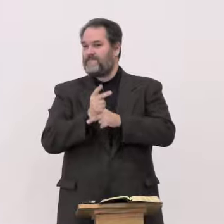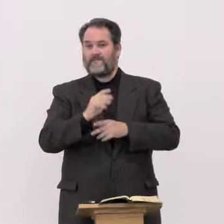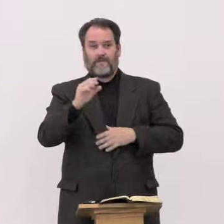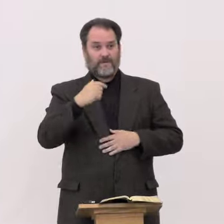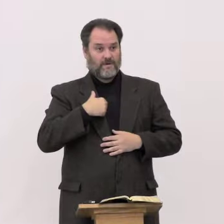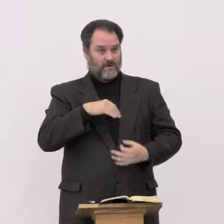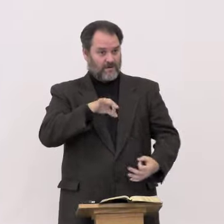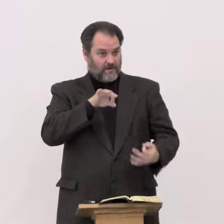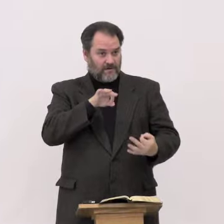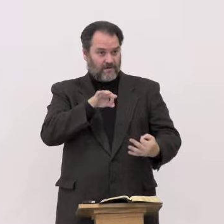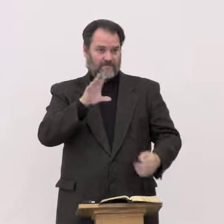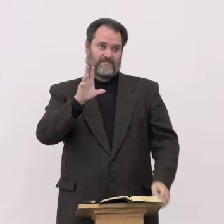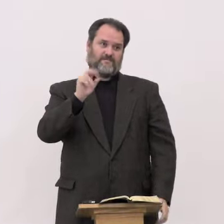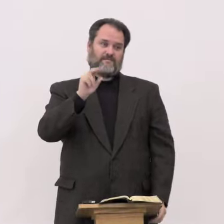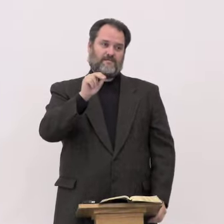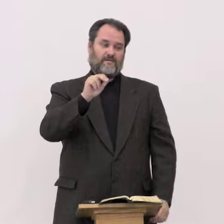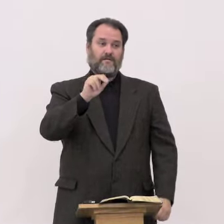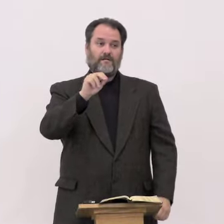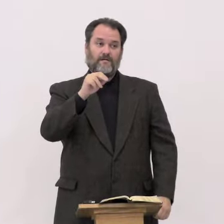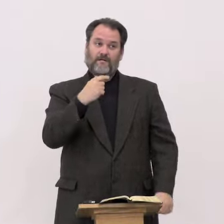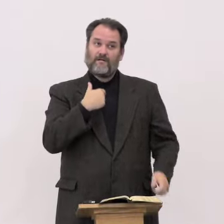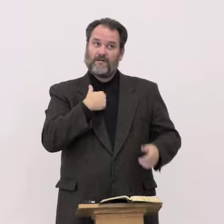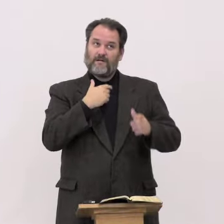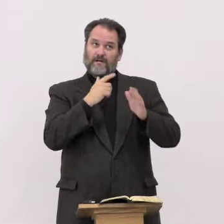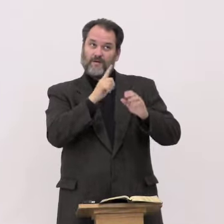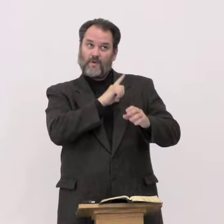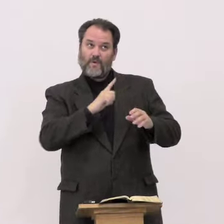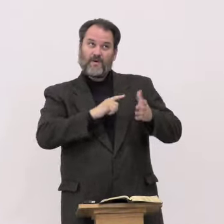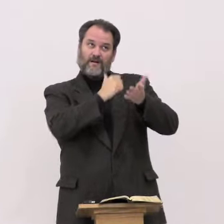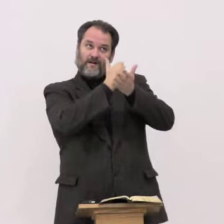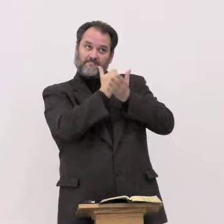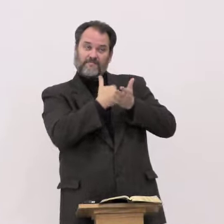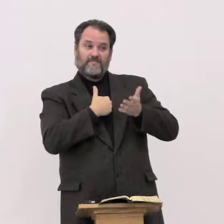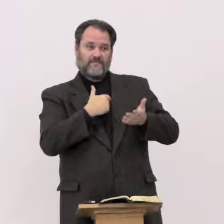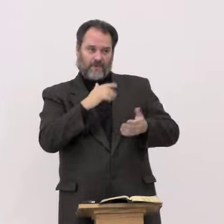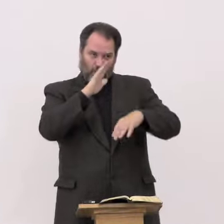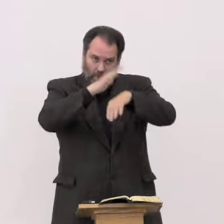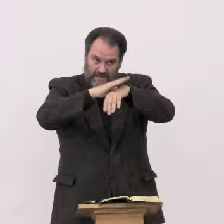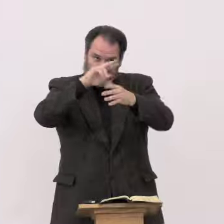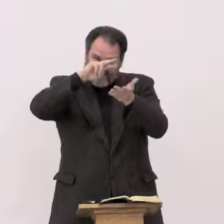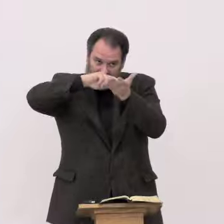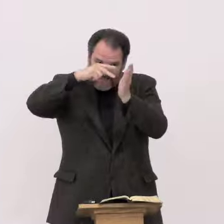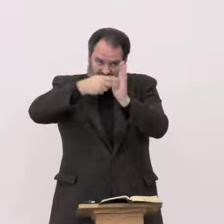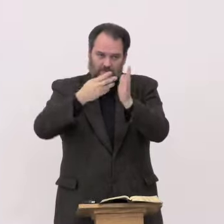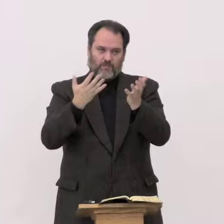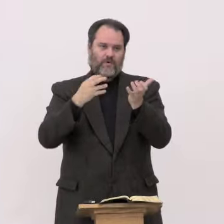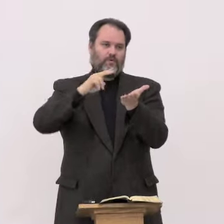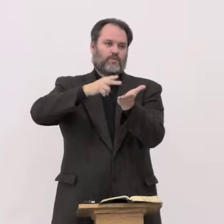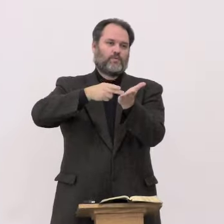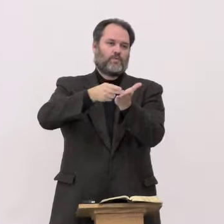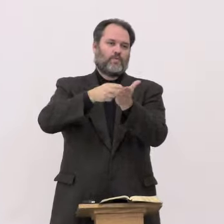be very careful. I'm not perfect. Lord, help me out. On purpose, I want to